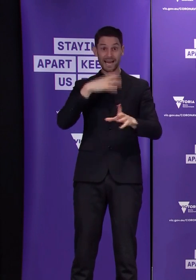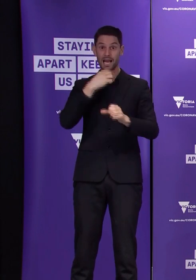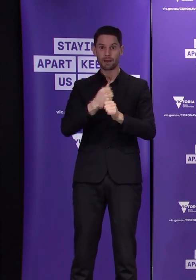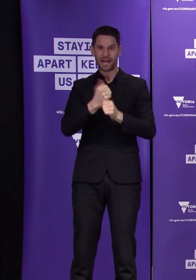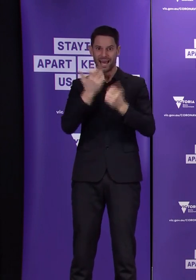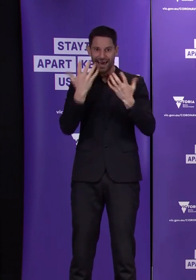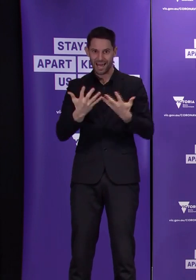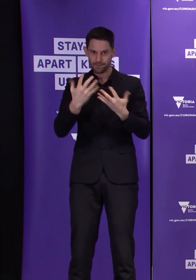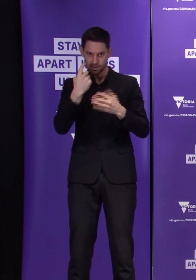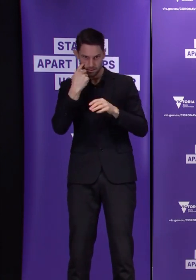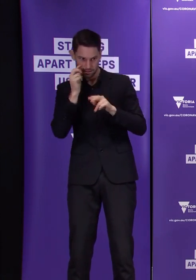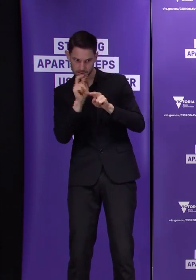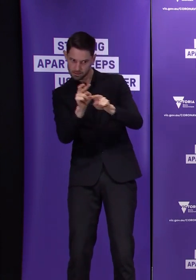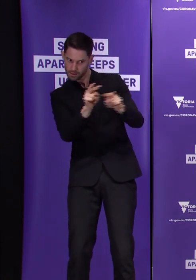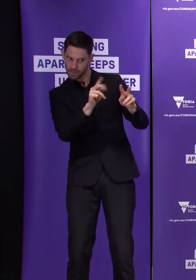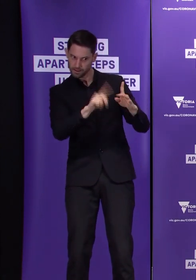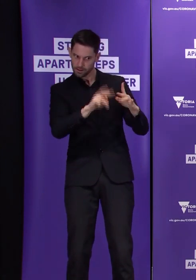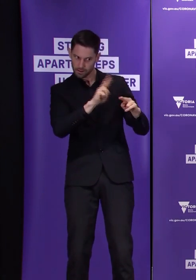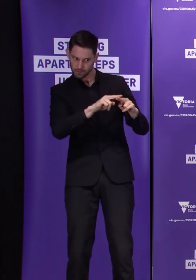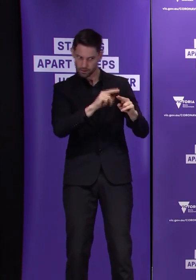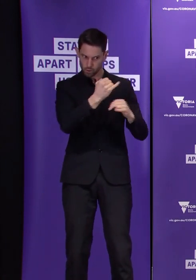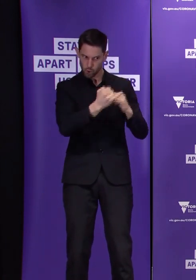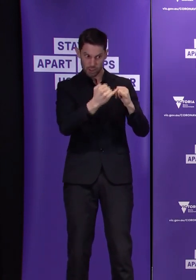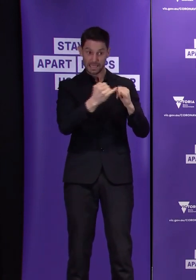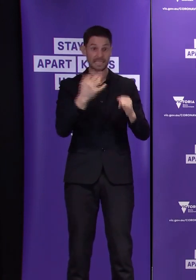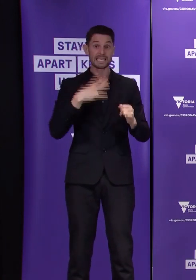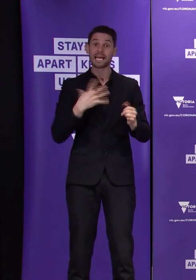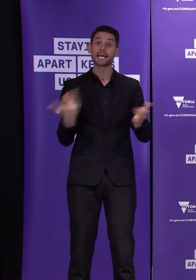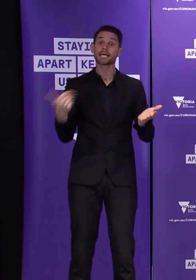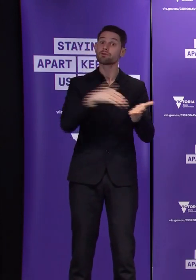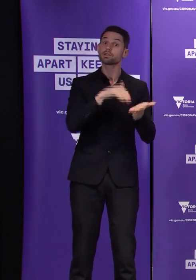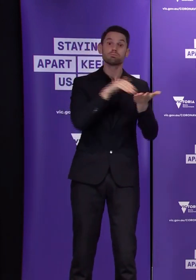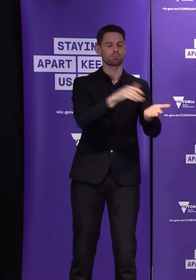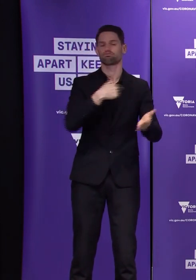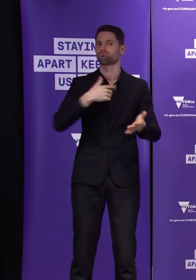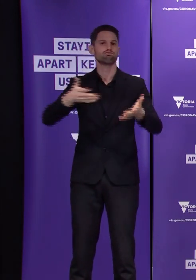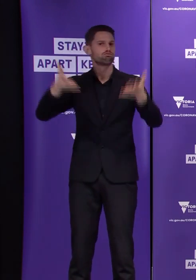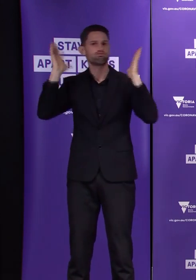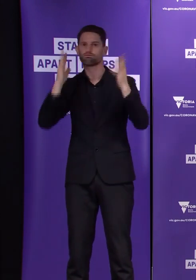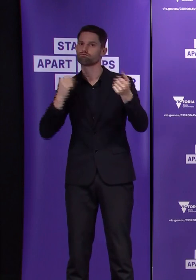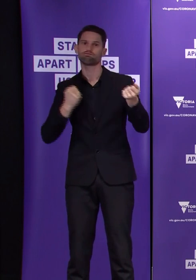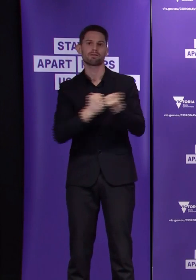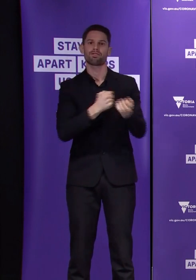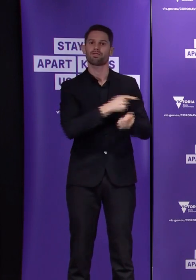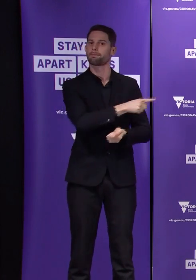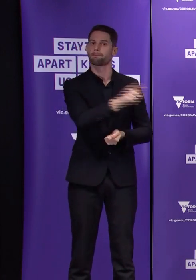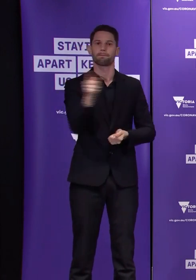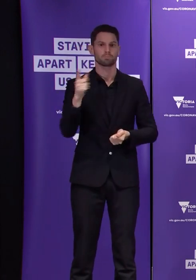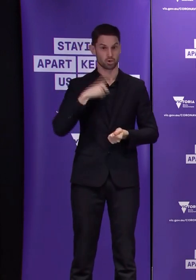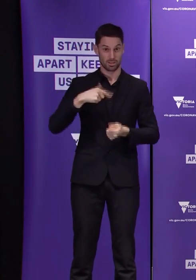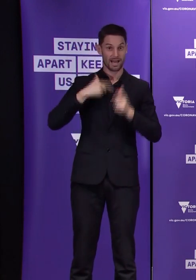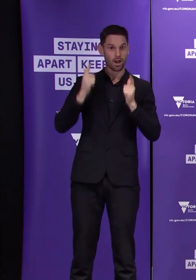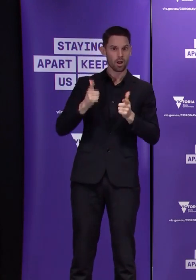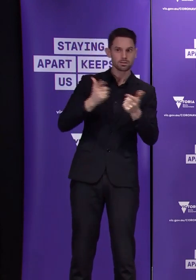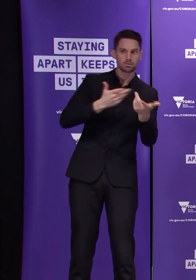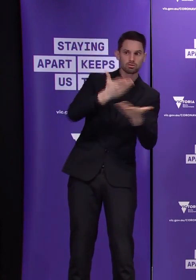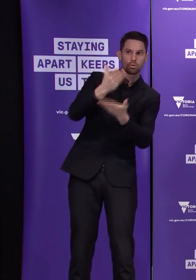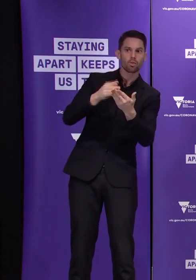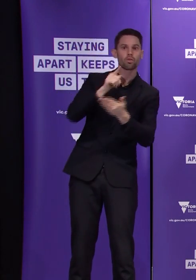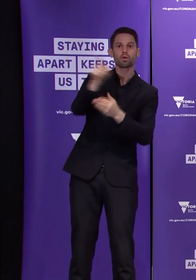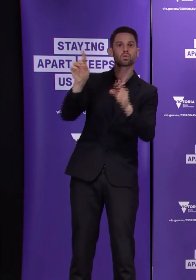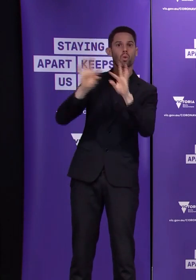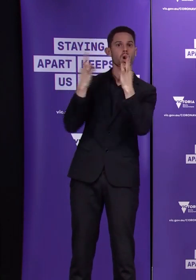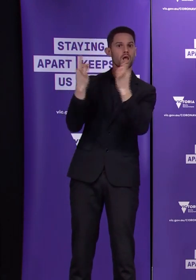need emerging from those daily discussions that we're having with the service system, we will of course look to address